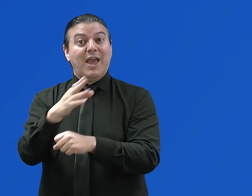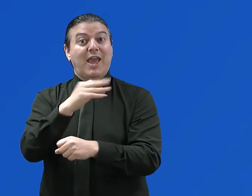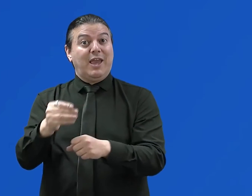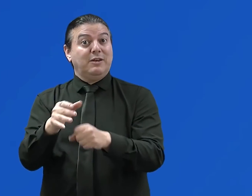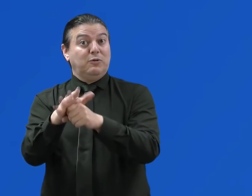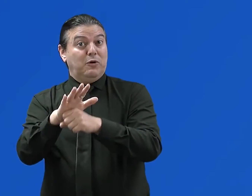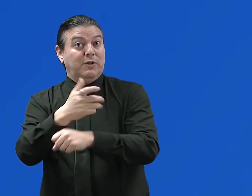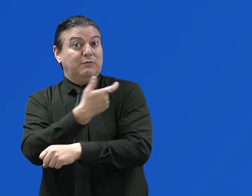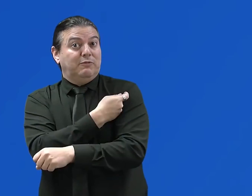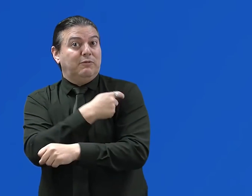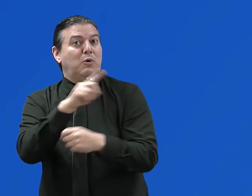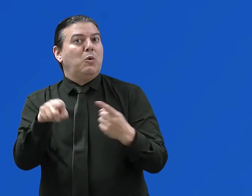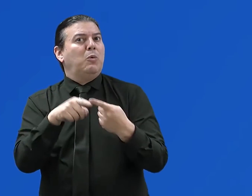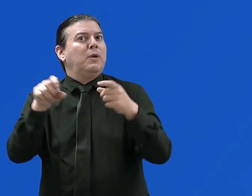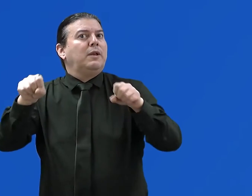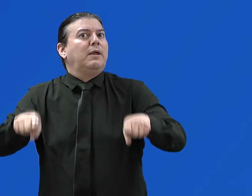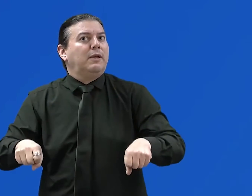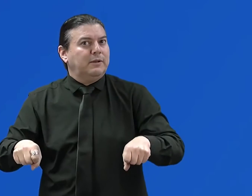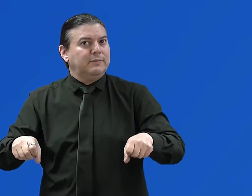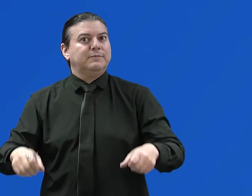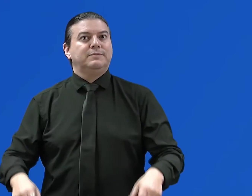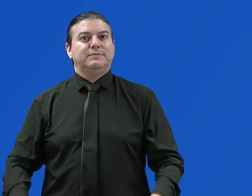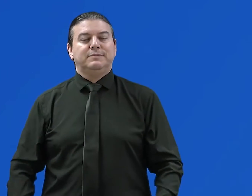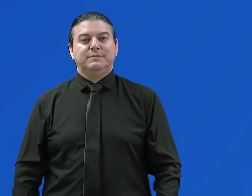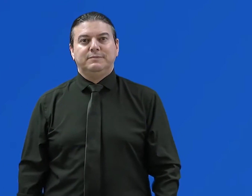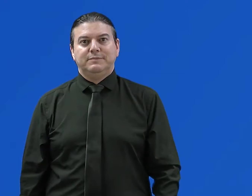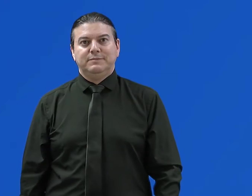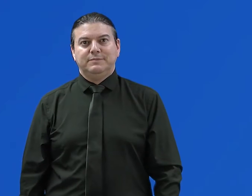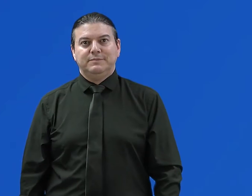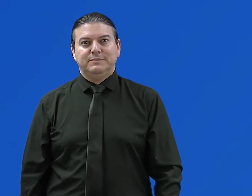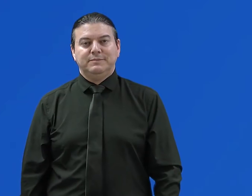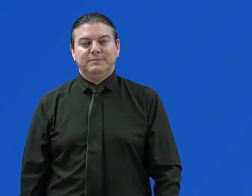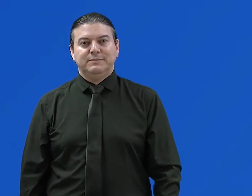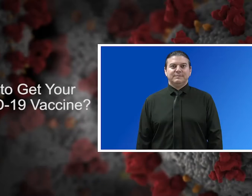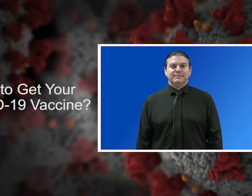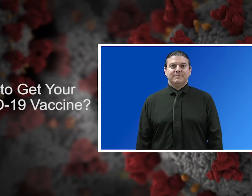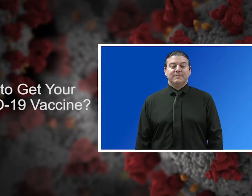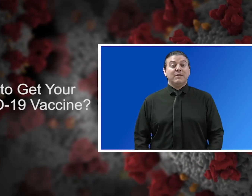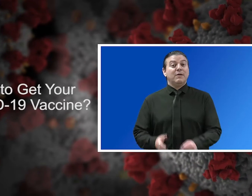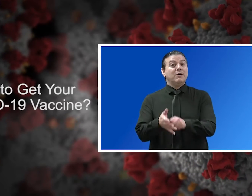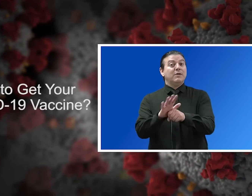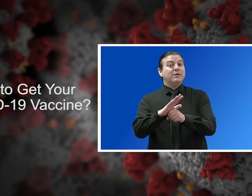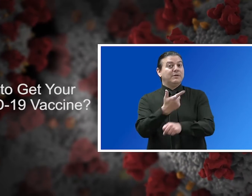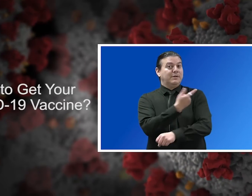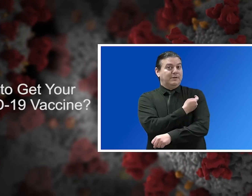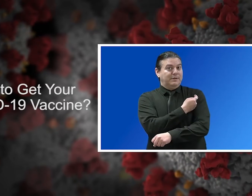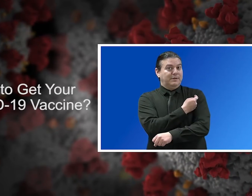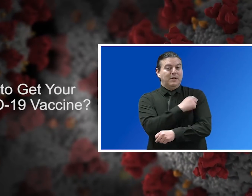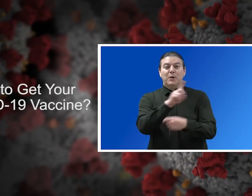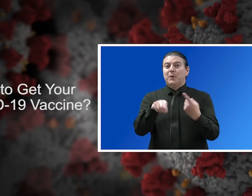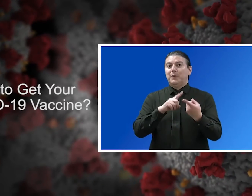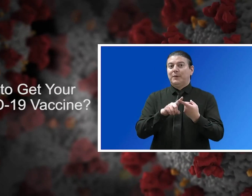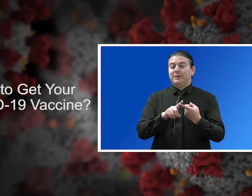vaccine. when to get your COVID-19